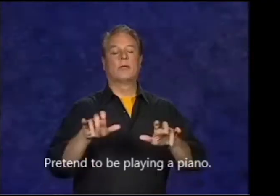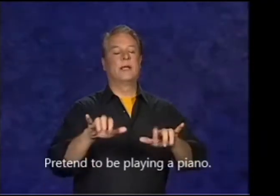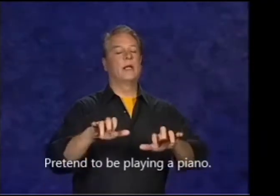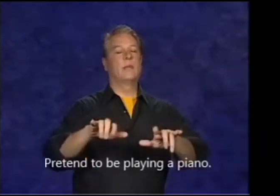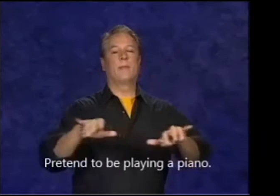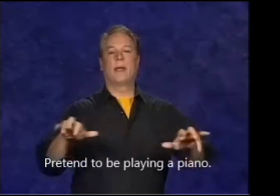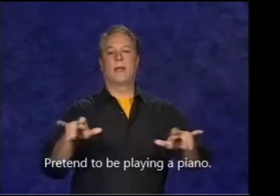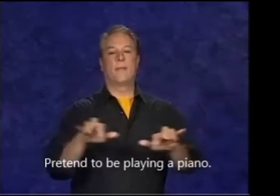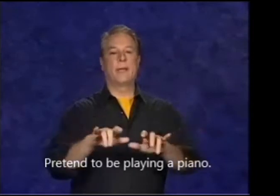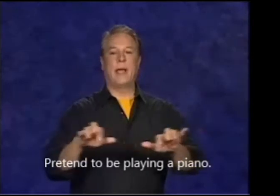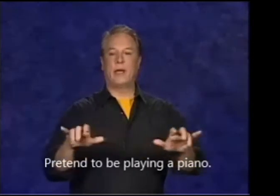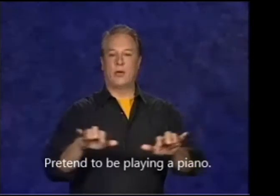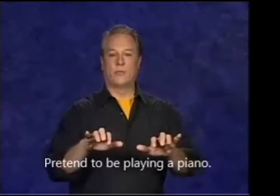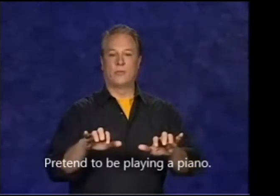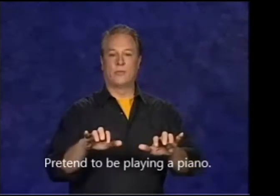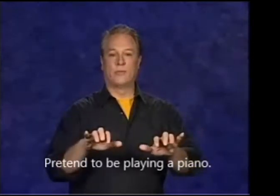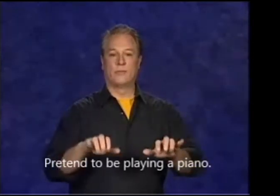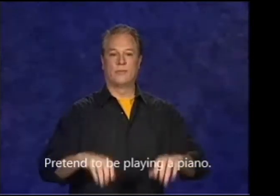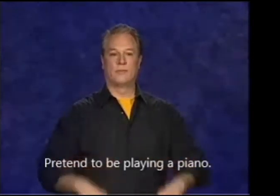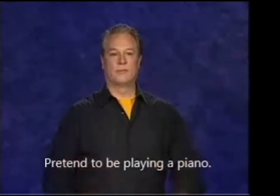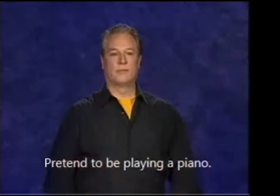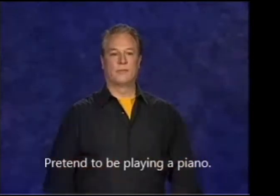Pretend to be playing a piano.